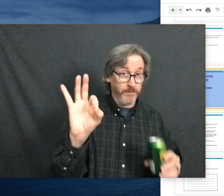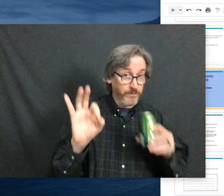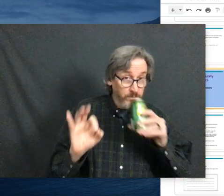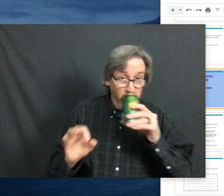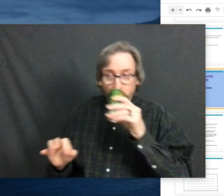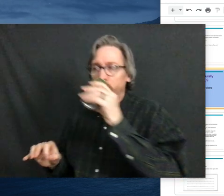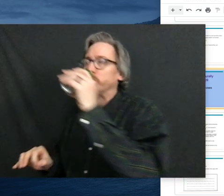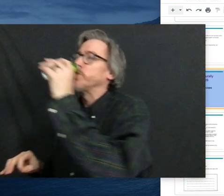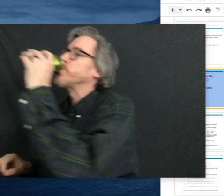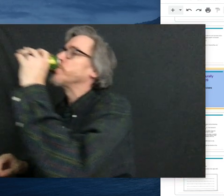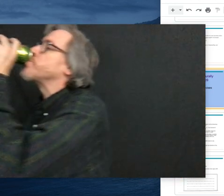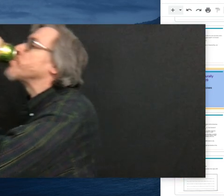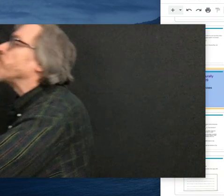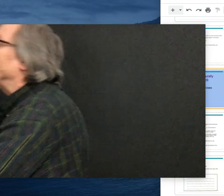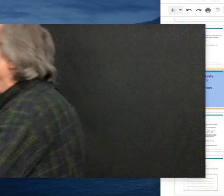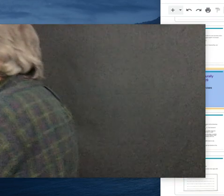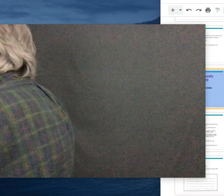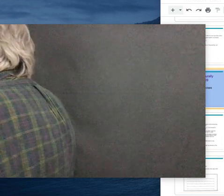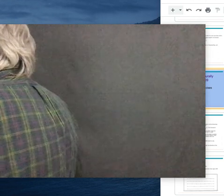16.09.